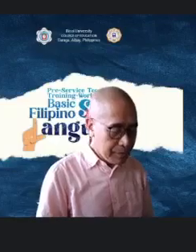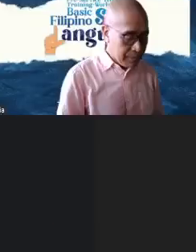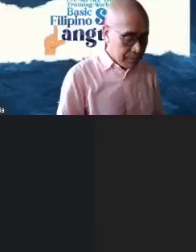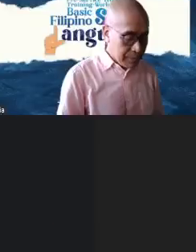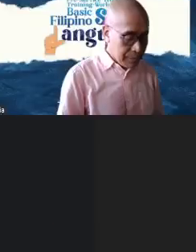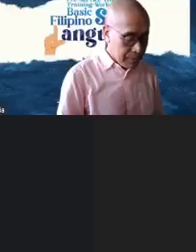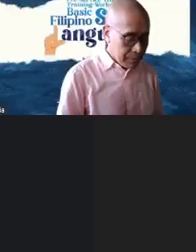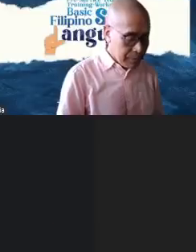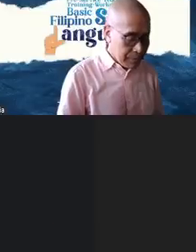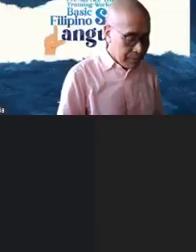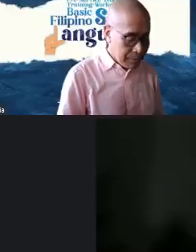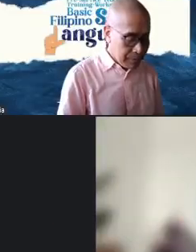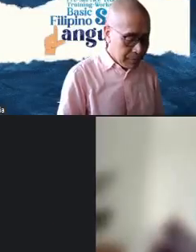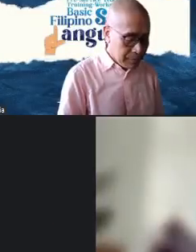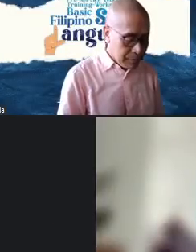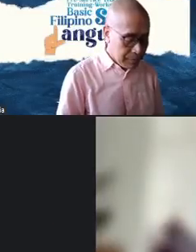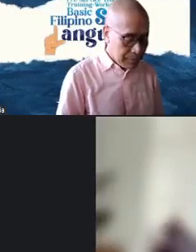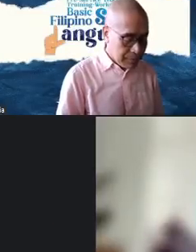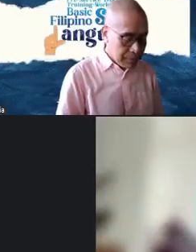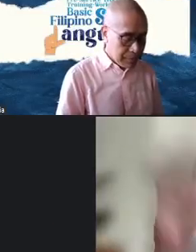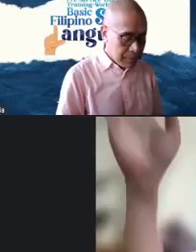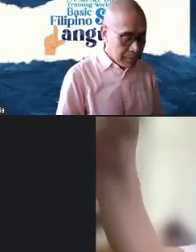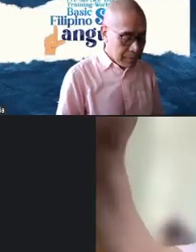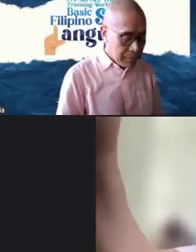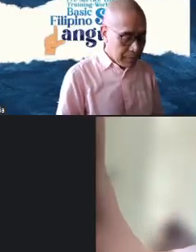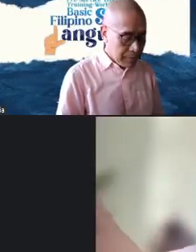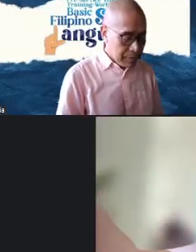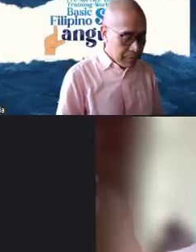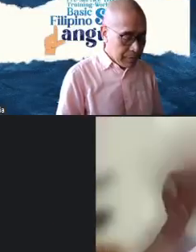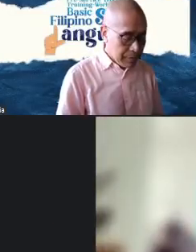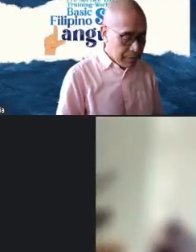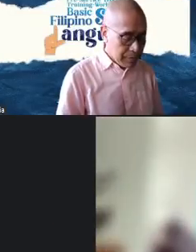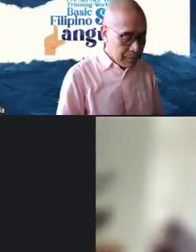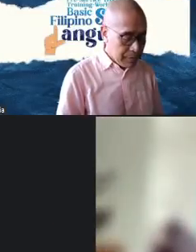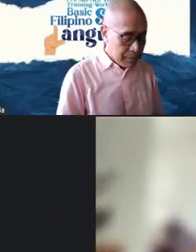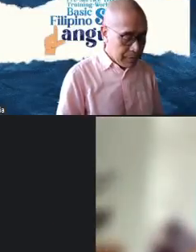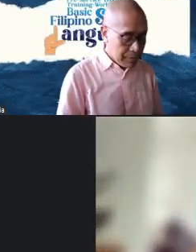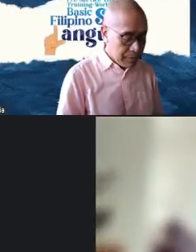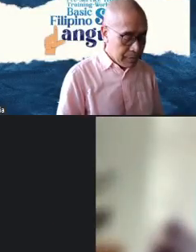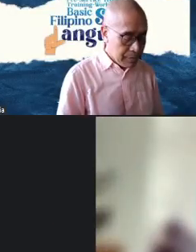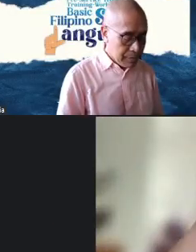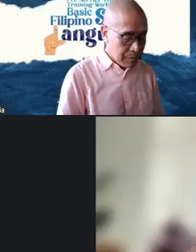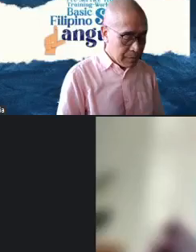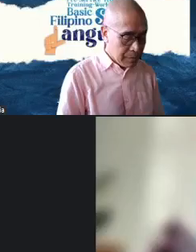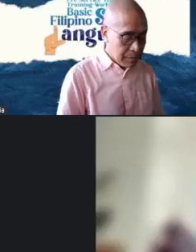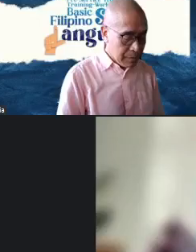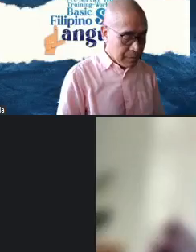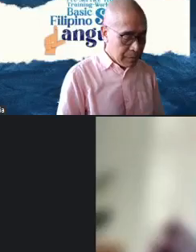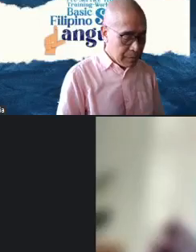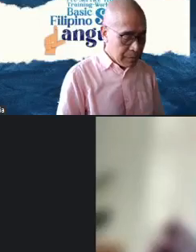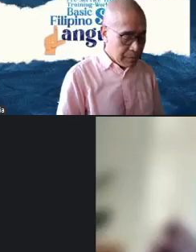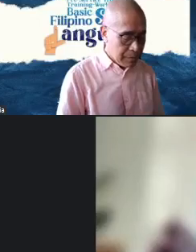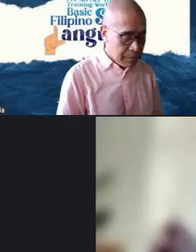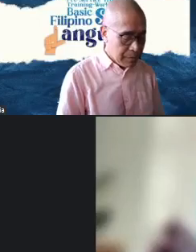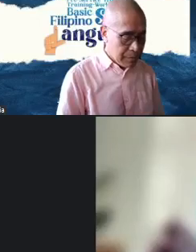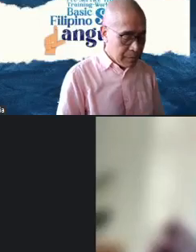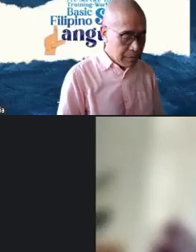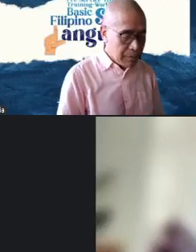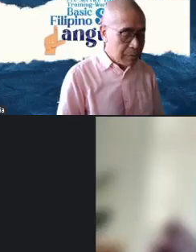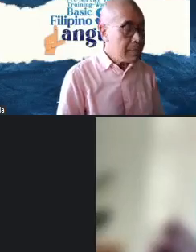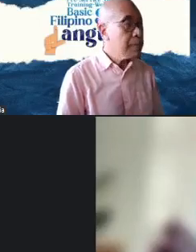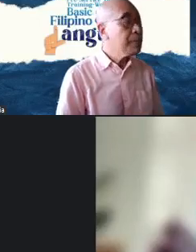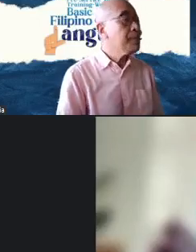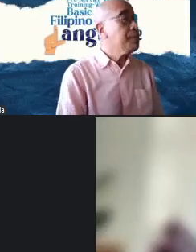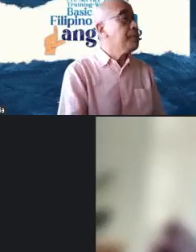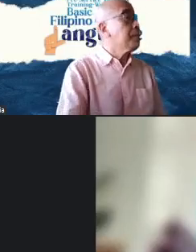the director of the Bicol University BUEMD, the project leader and the project Ripples for her